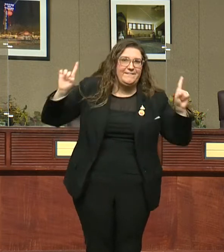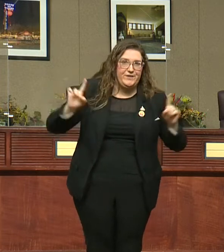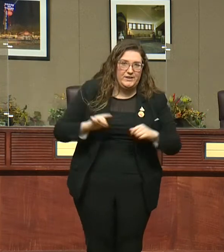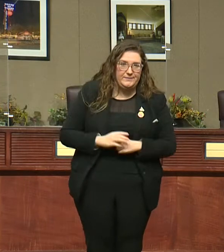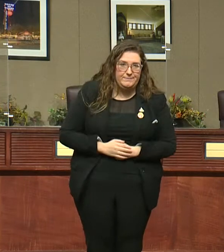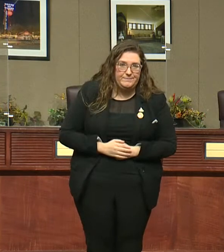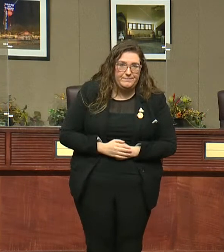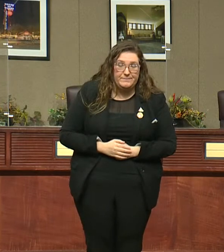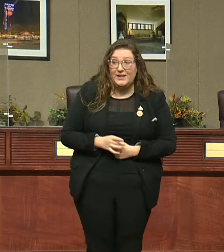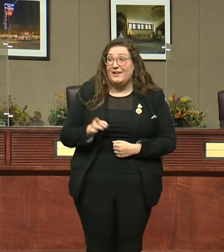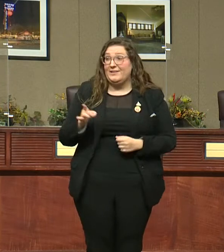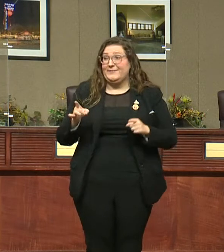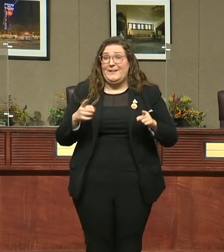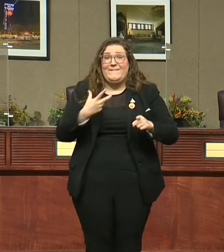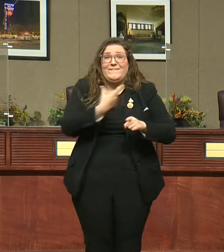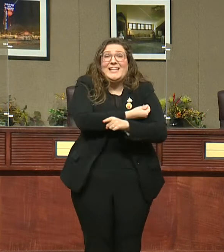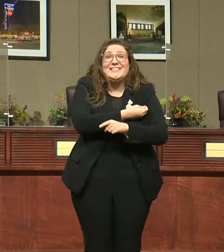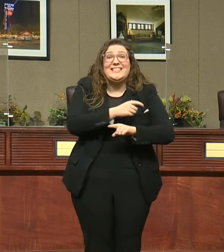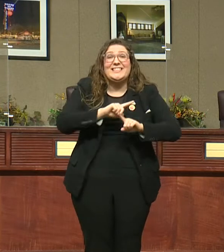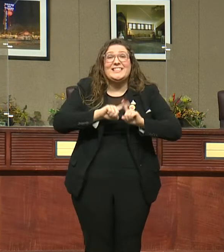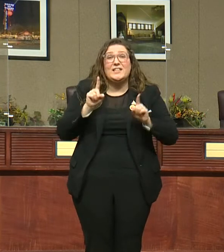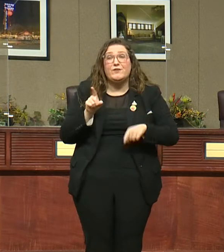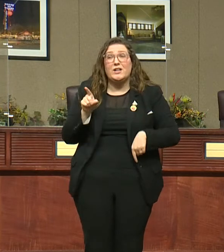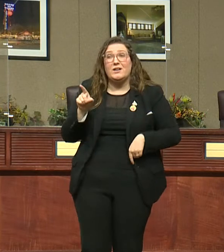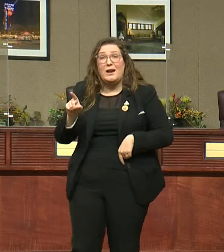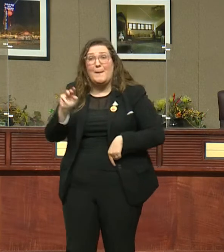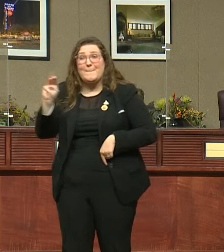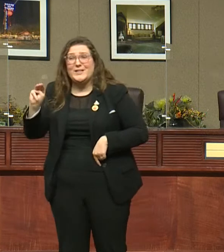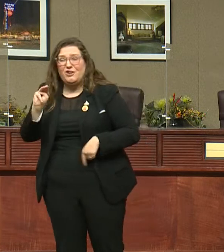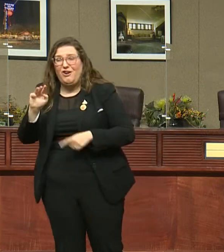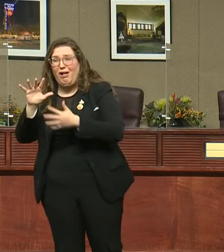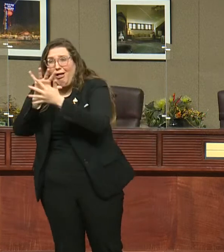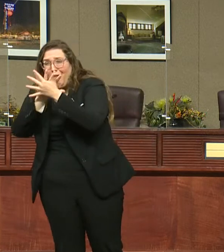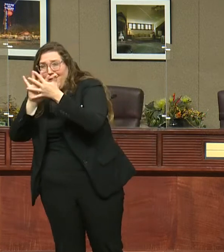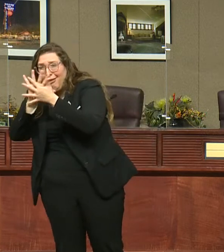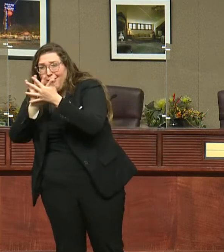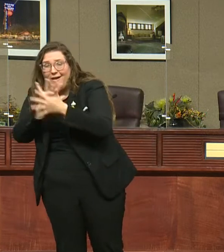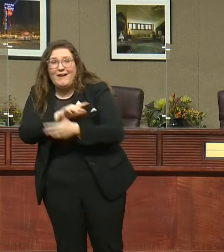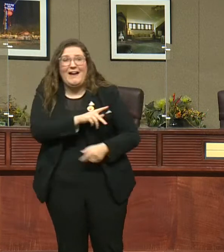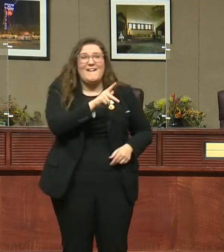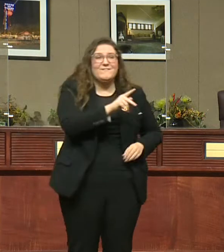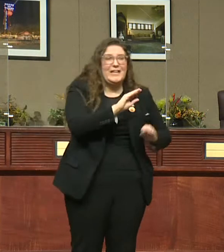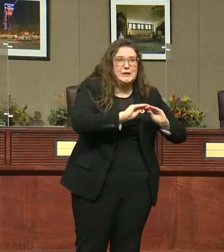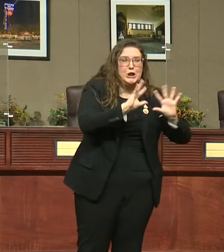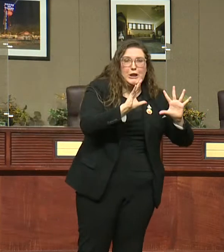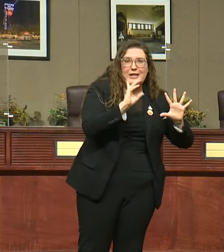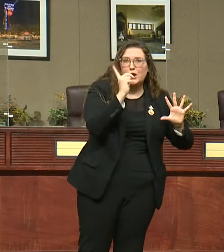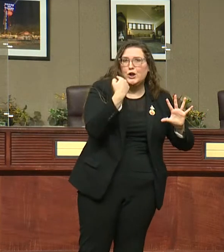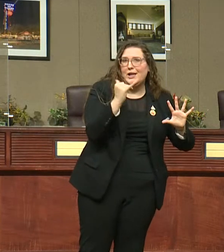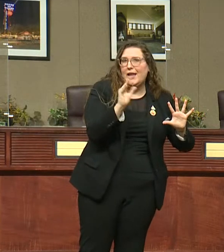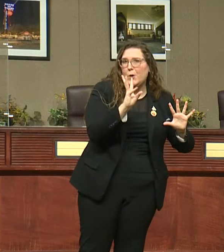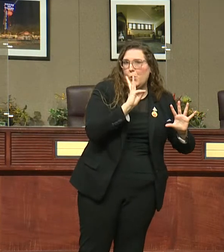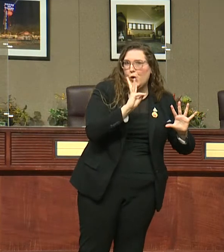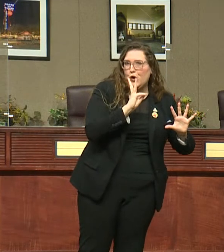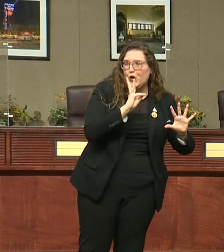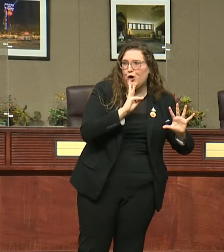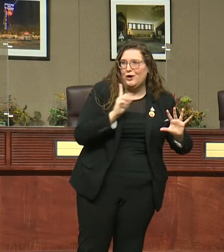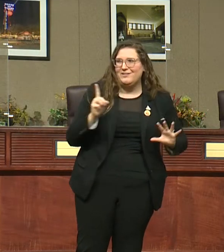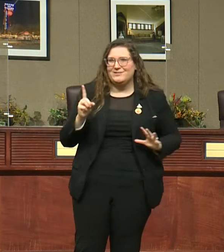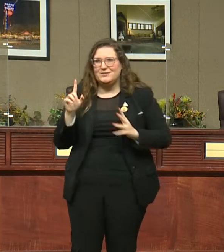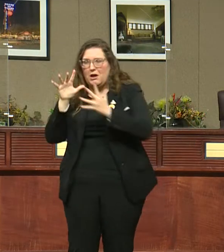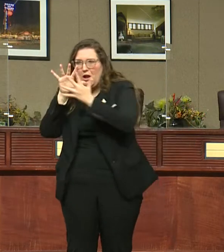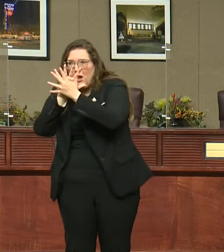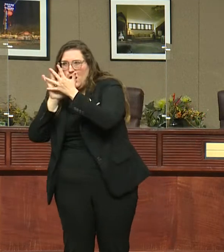are different. Moderna is cloudy, Pfizer is clear, like water. And at the end, before